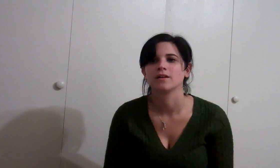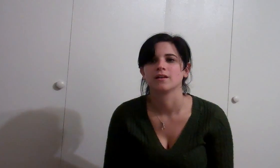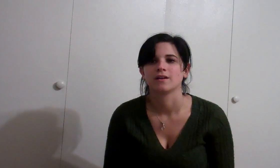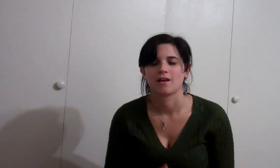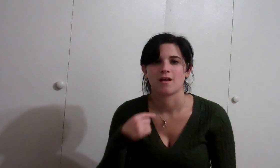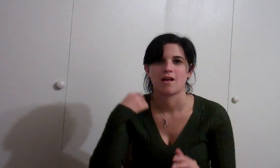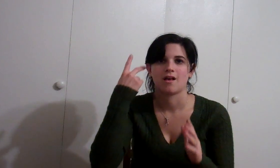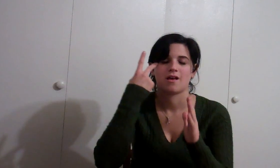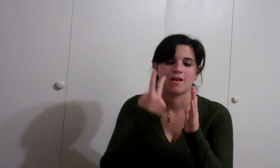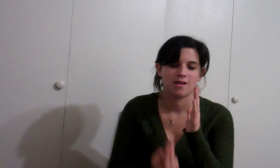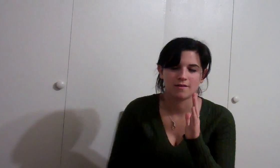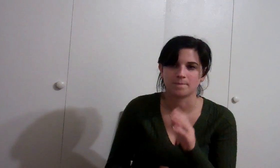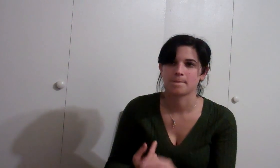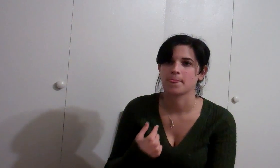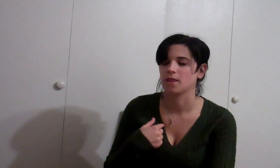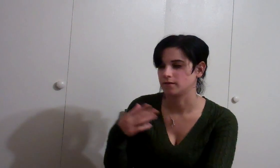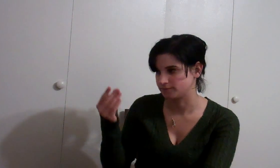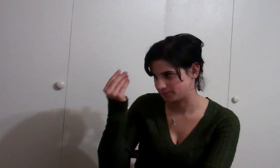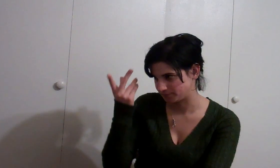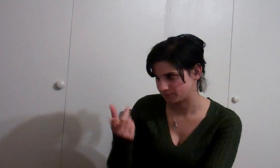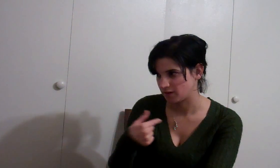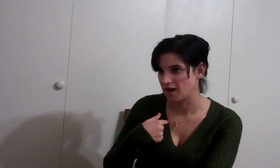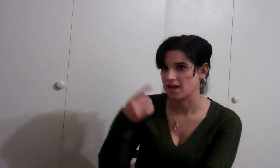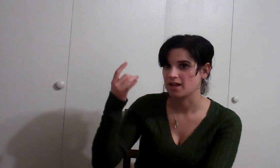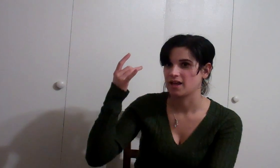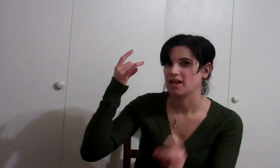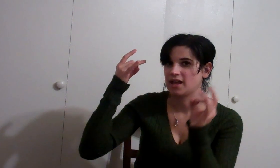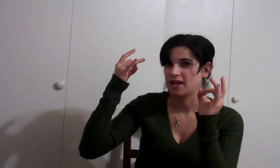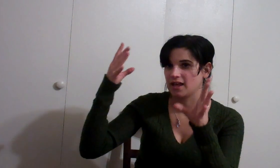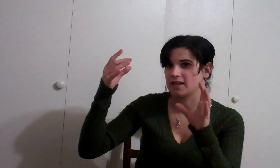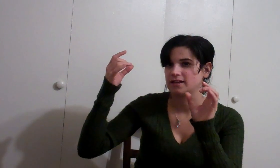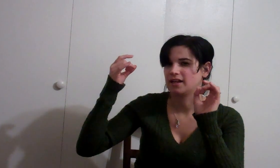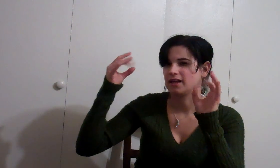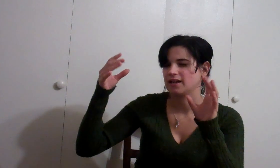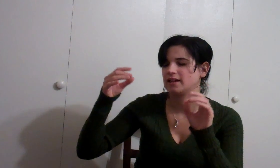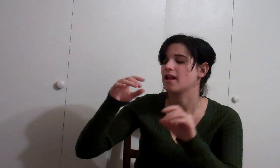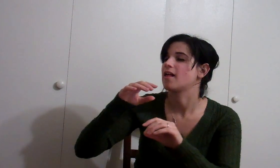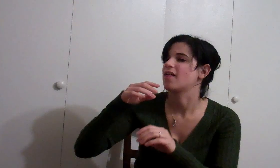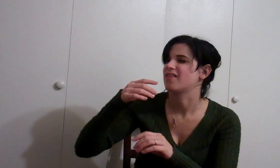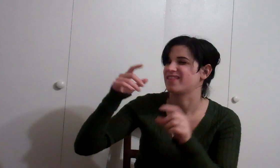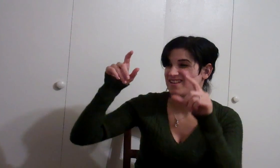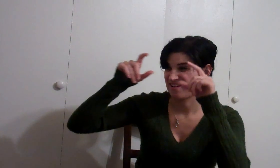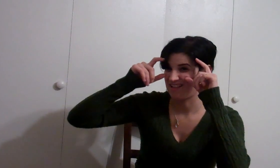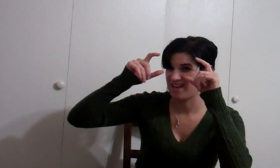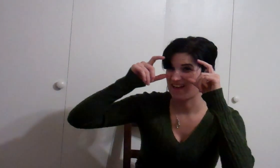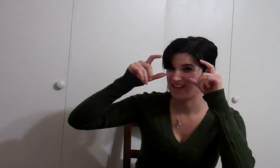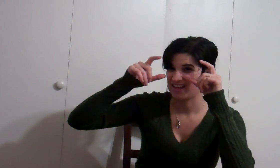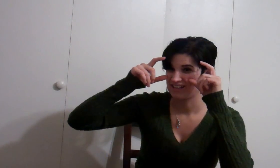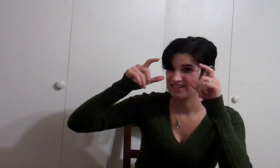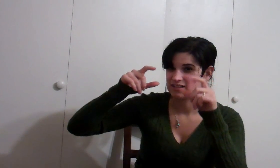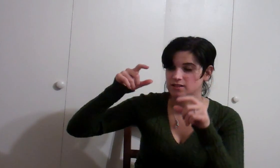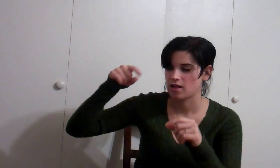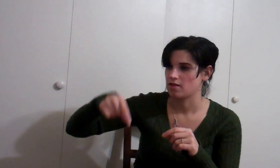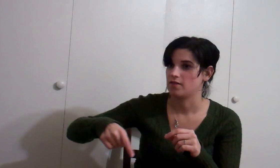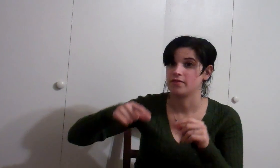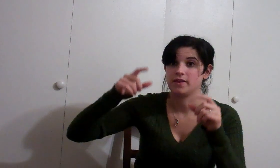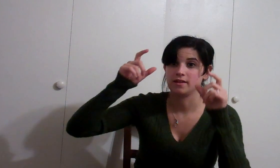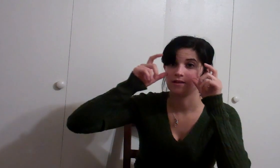I am hated always because they gave me a headache. The glasses gave me a headache. The glasses This were movie, your glasses. they went over my glasses,